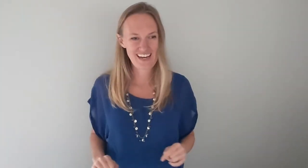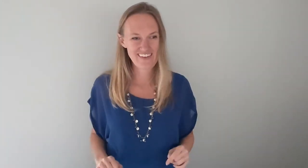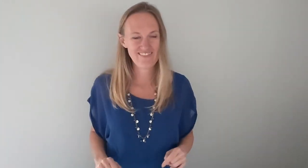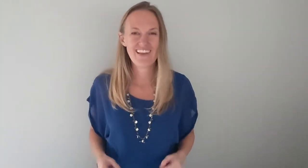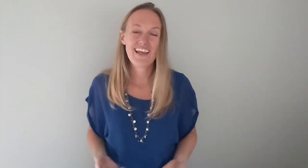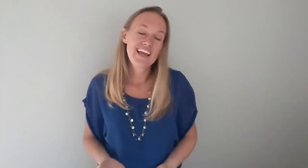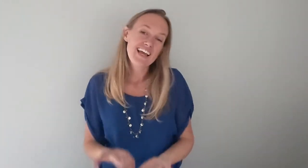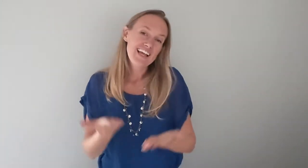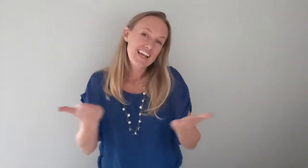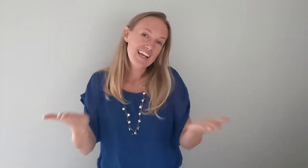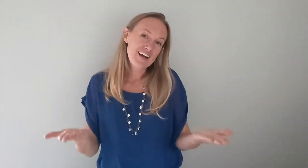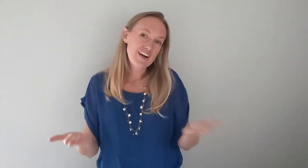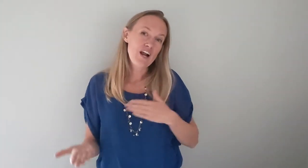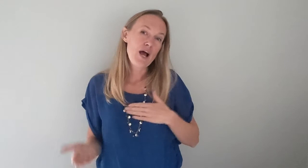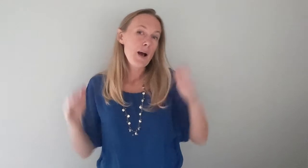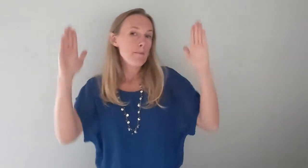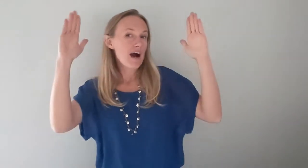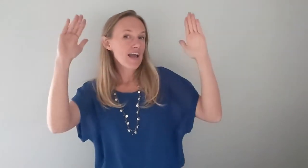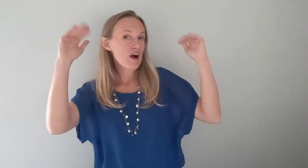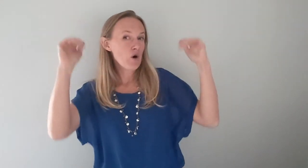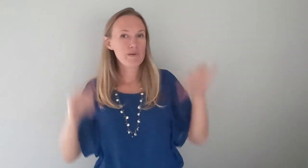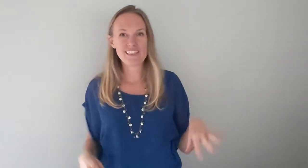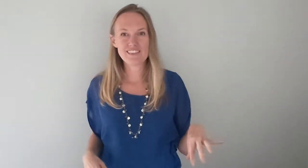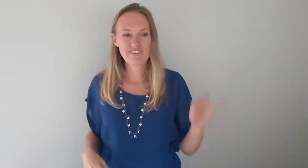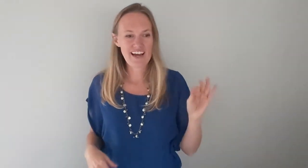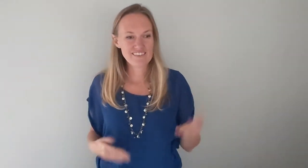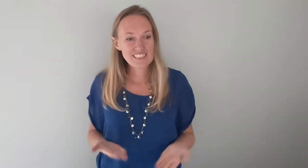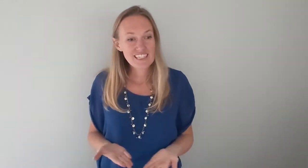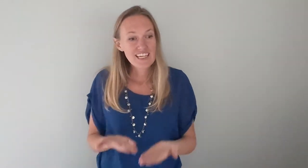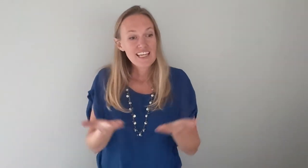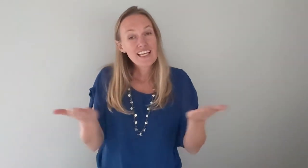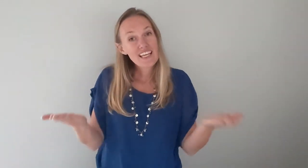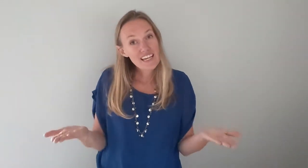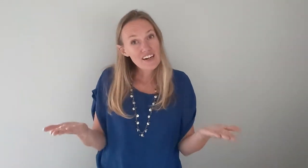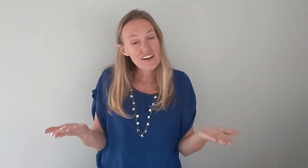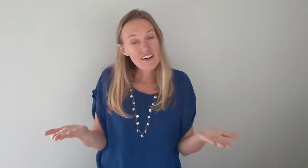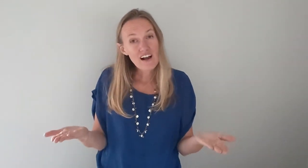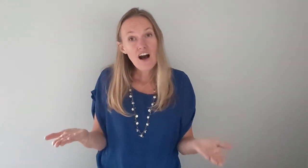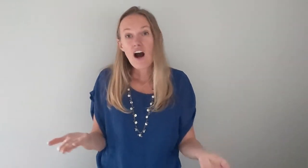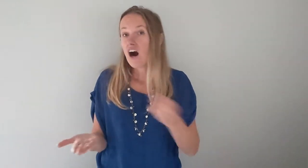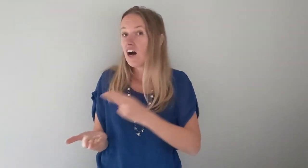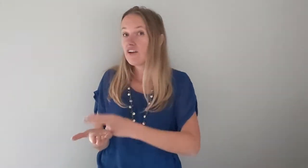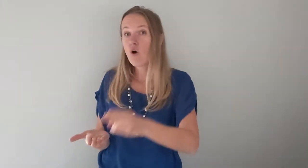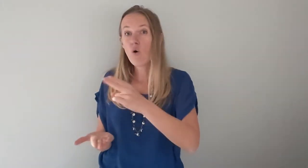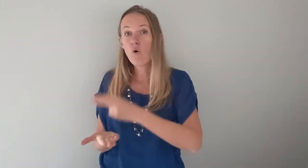time. Here, my hope is found. Here, on